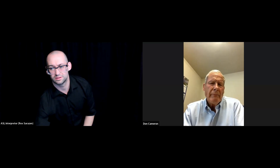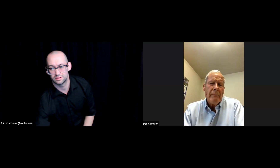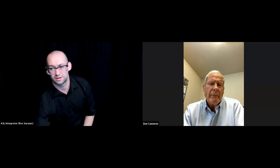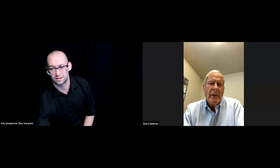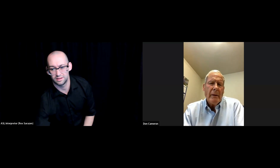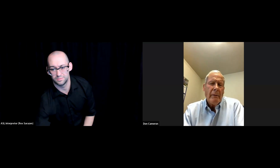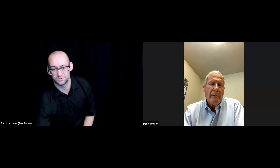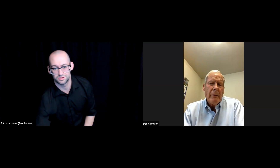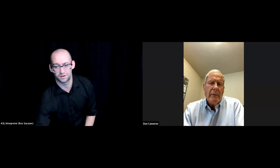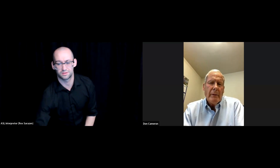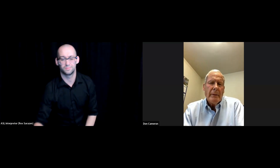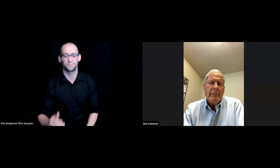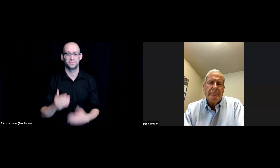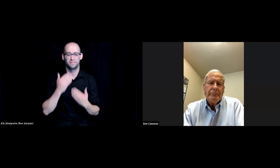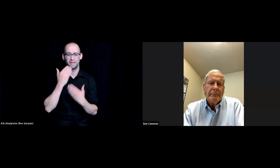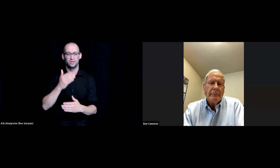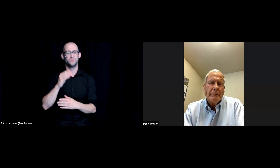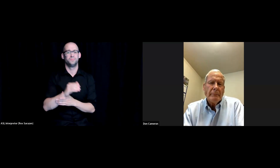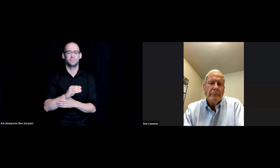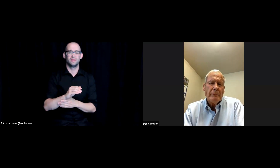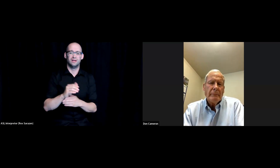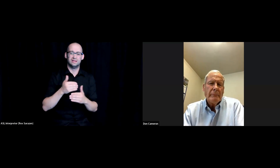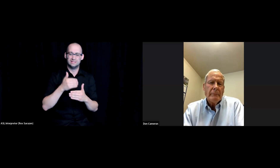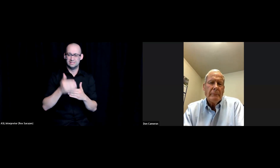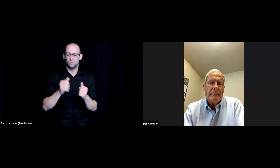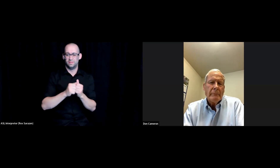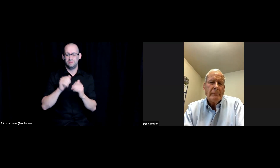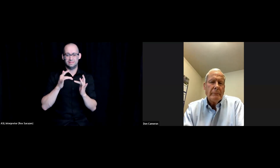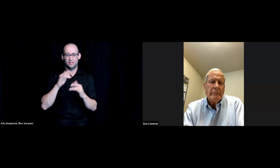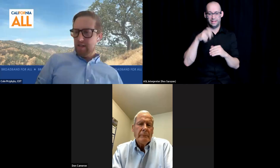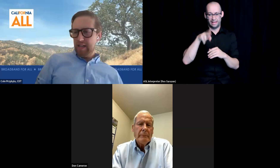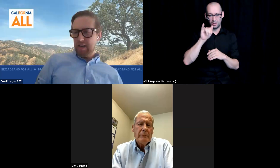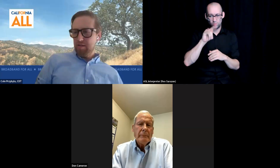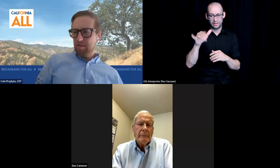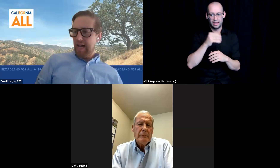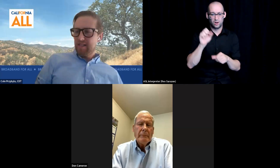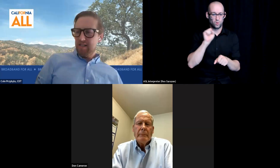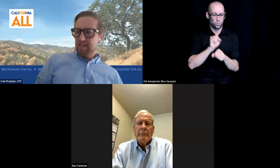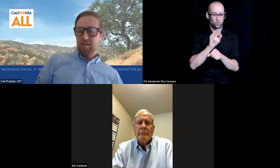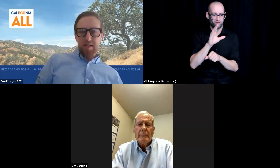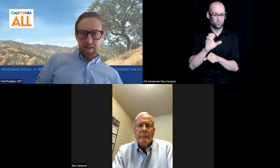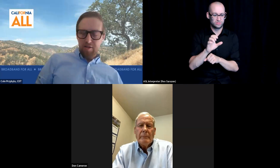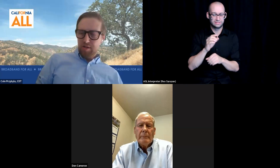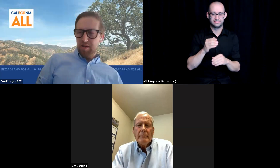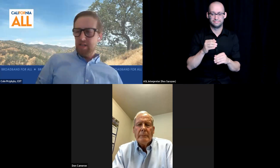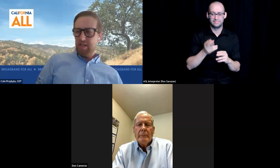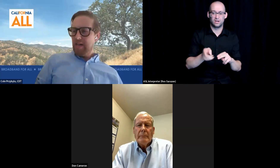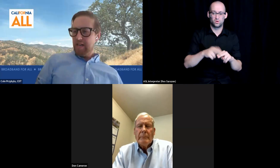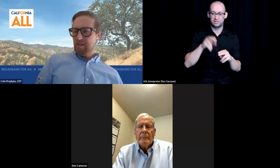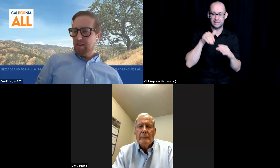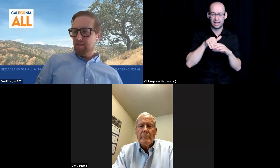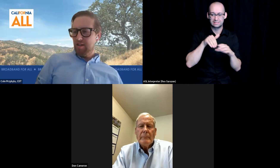reminder that I think we said in digital equity in workforce, it includes access to technology, but